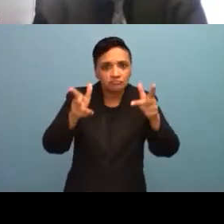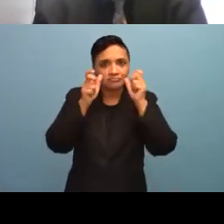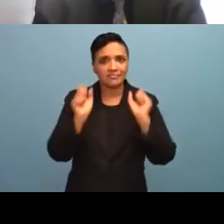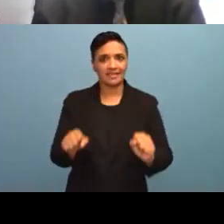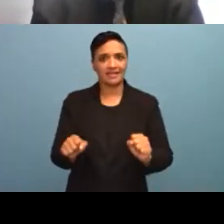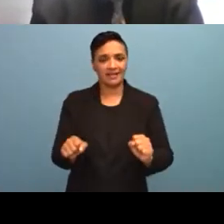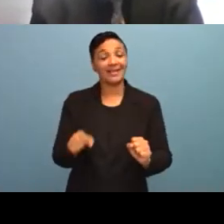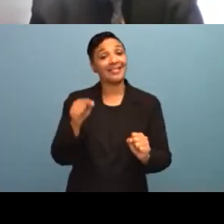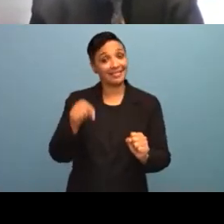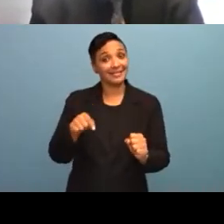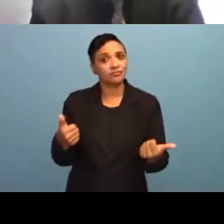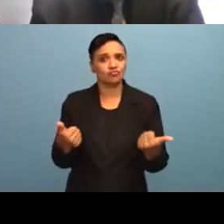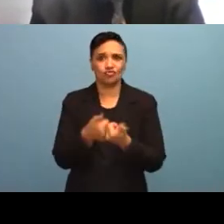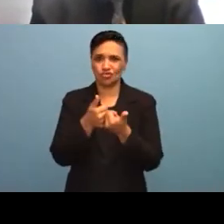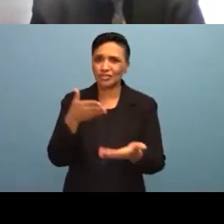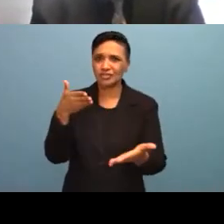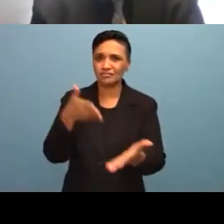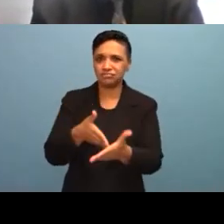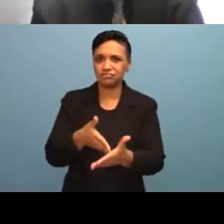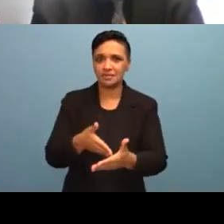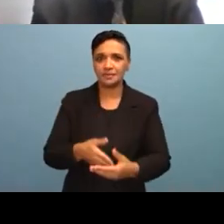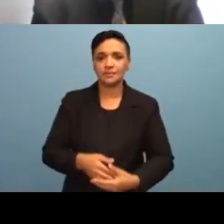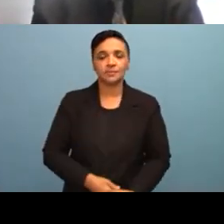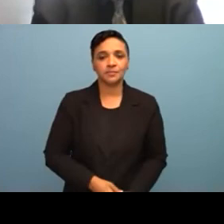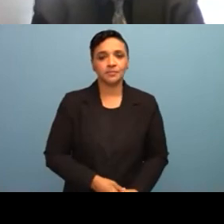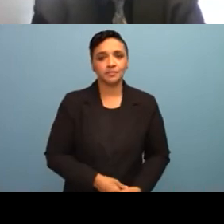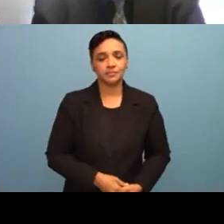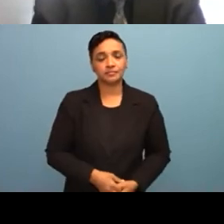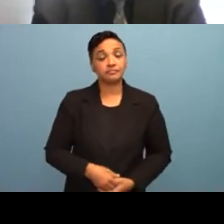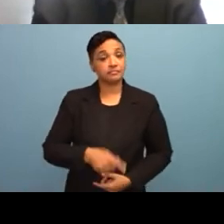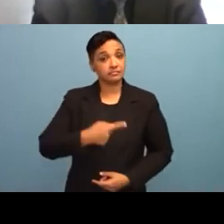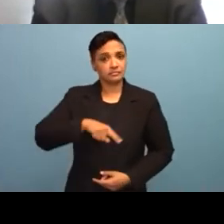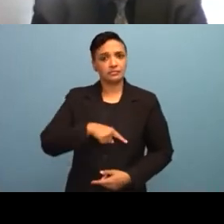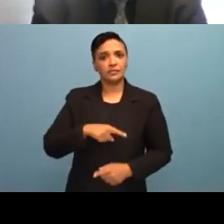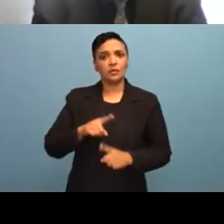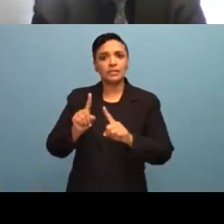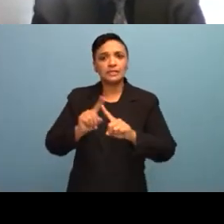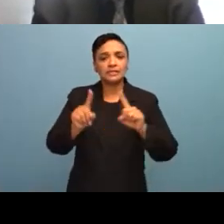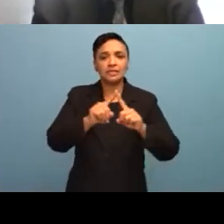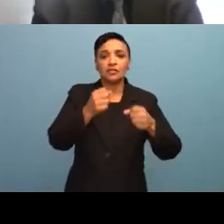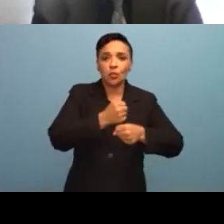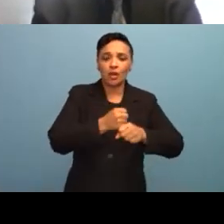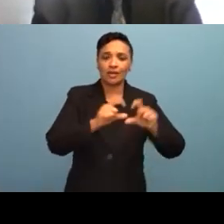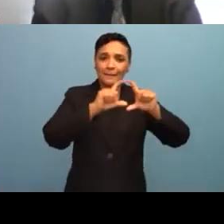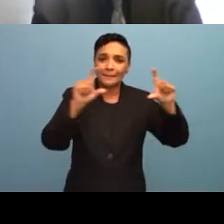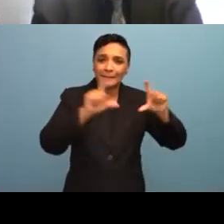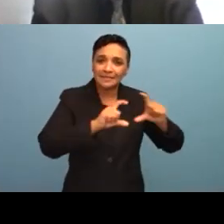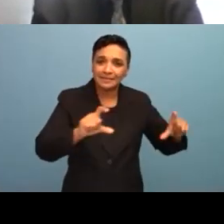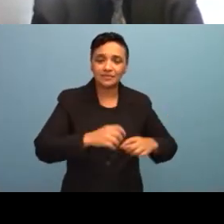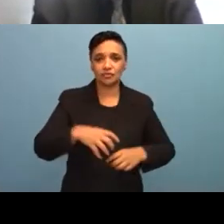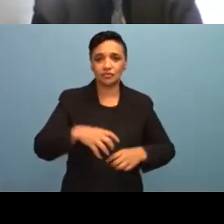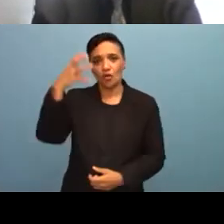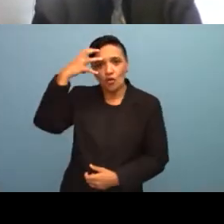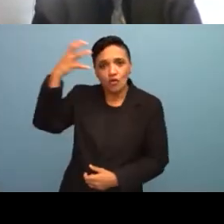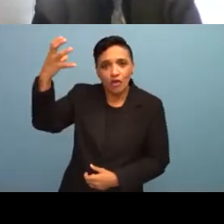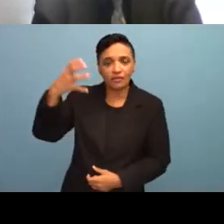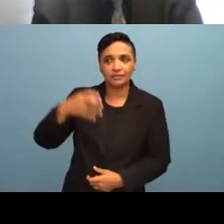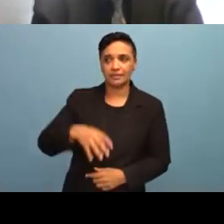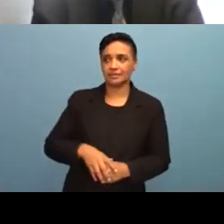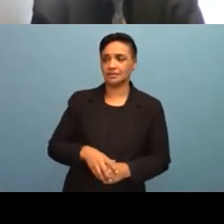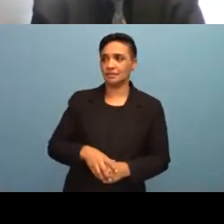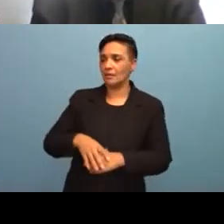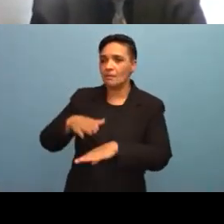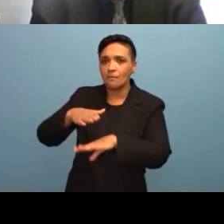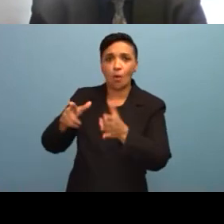That's quite a challenge. And so working with the market, with the private sector, with government, increasing demand,